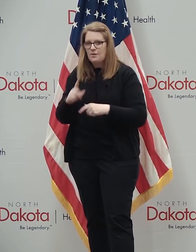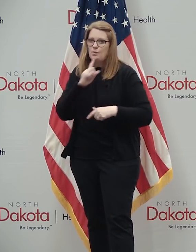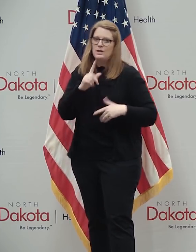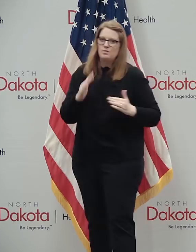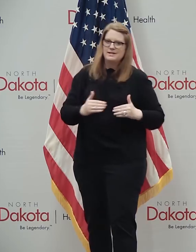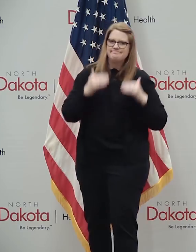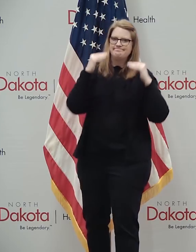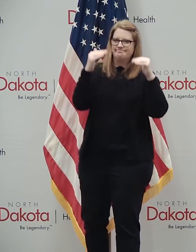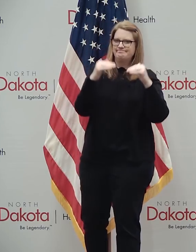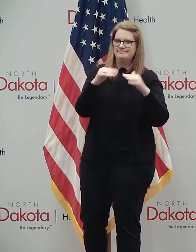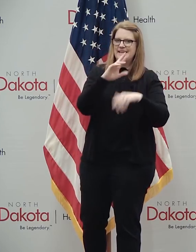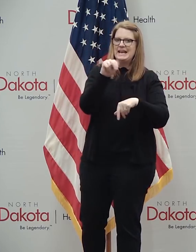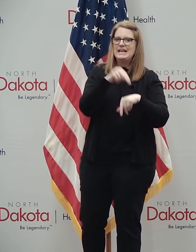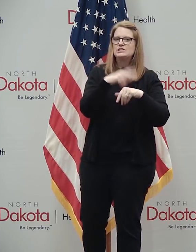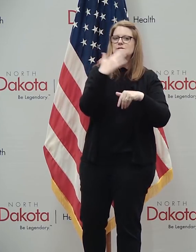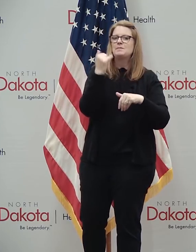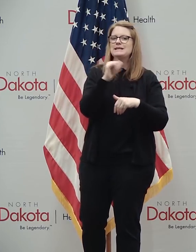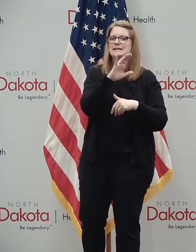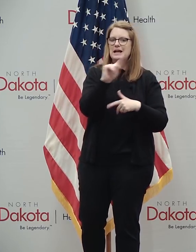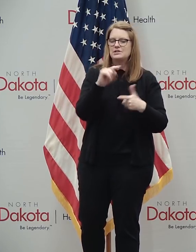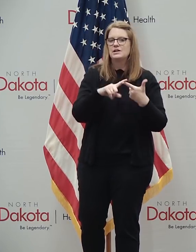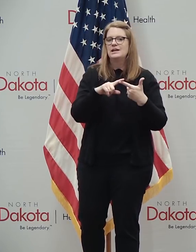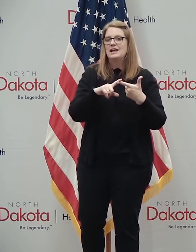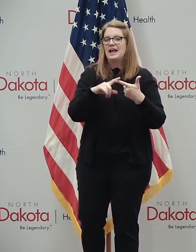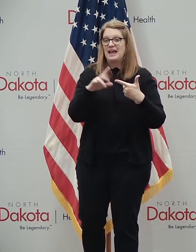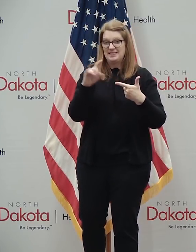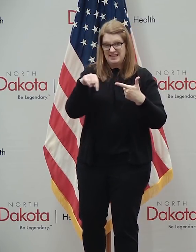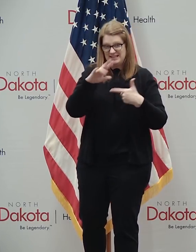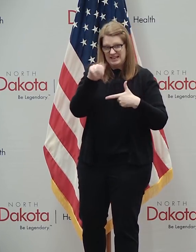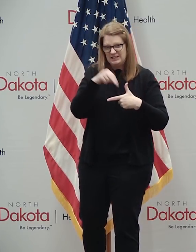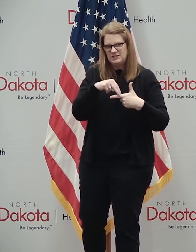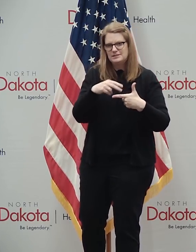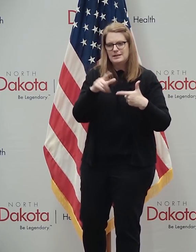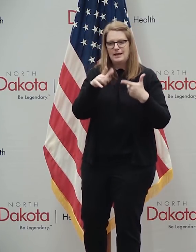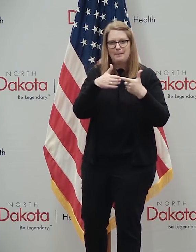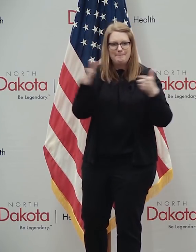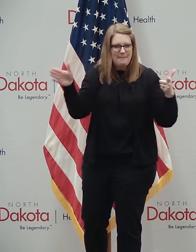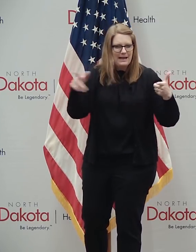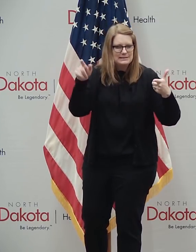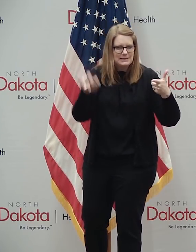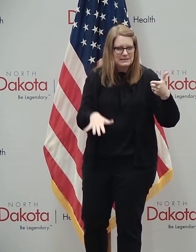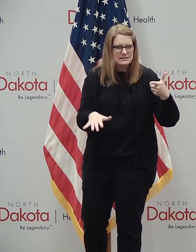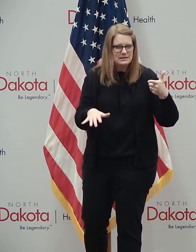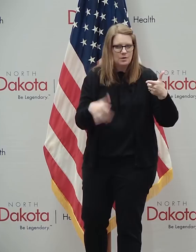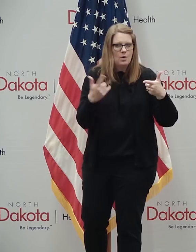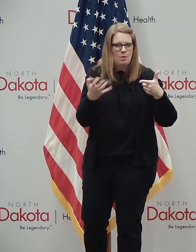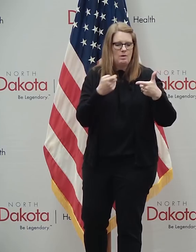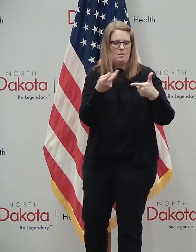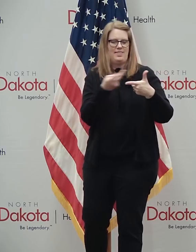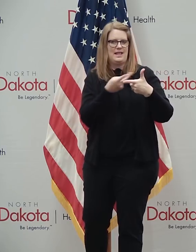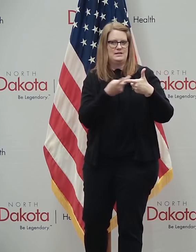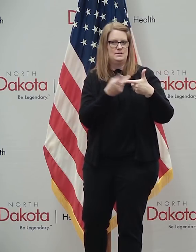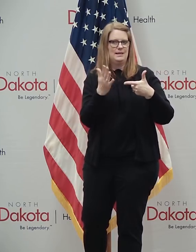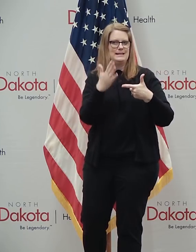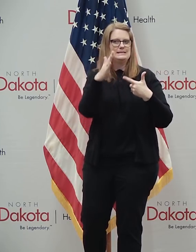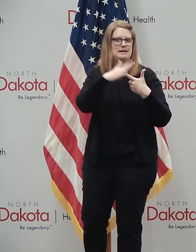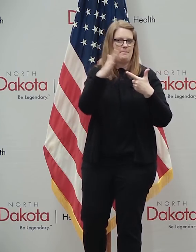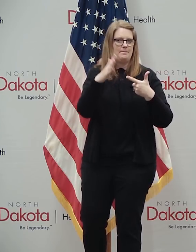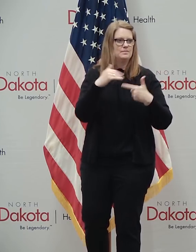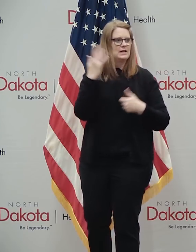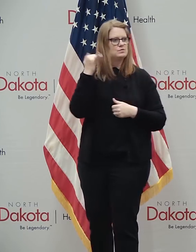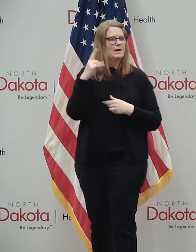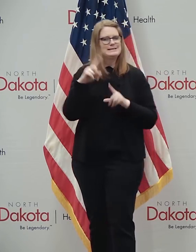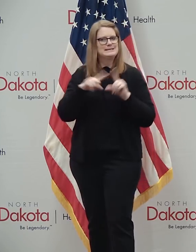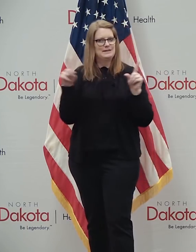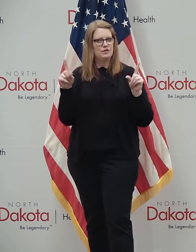tracing capacity and the nation's best testing is what allows us to do this that we're doing today. And so that's what's different. I